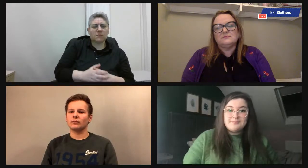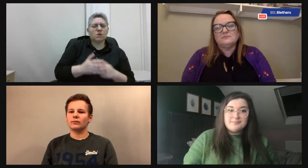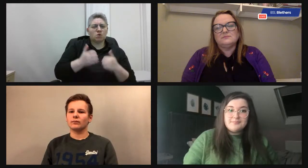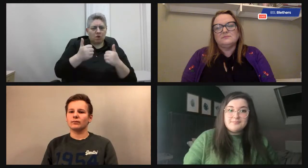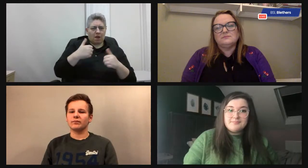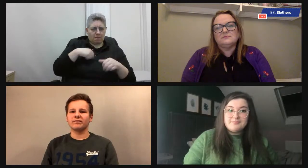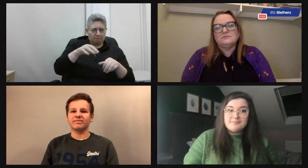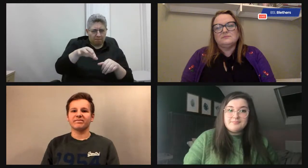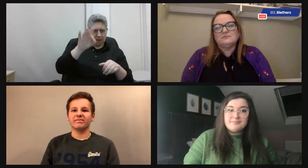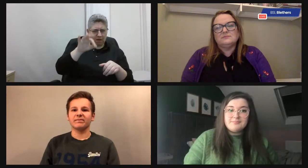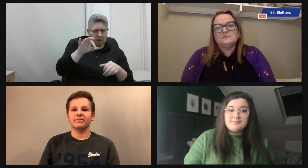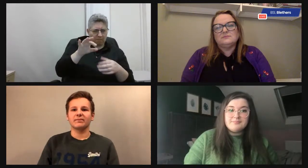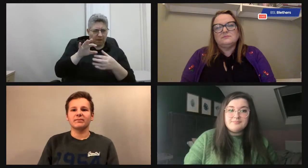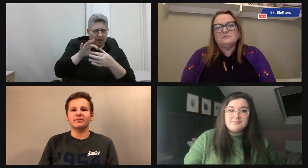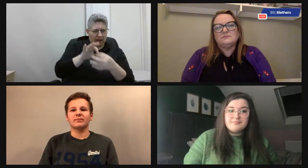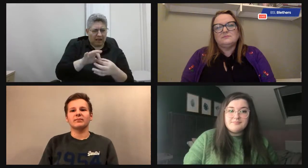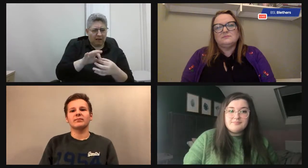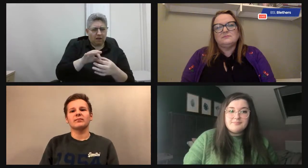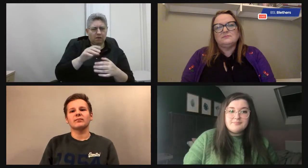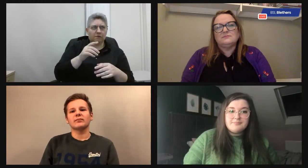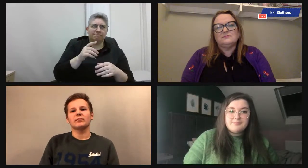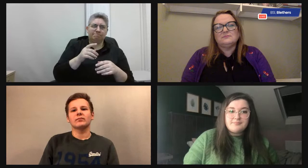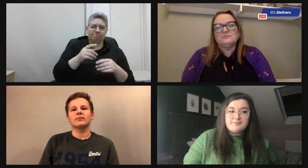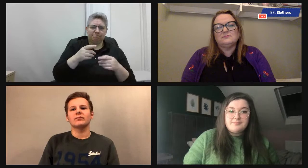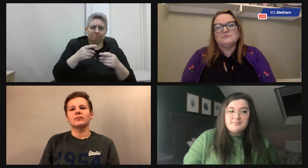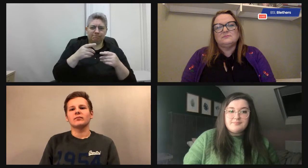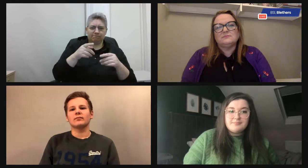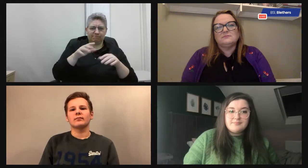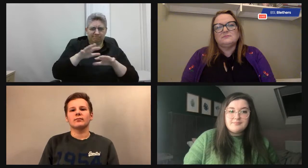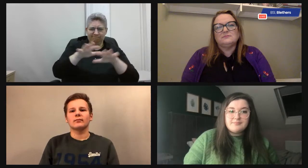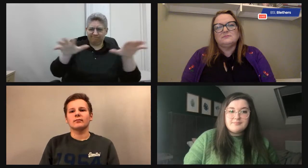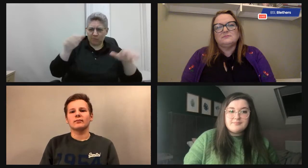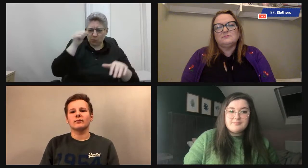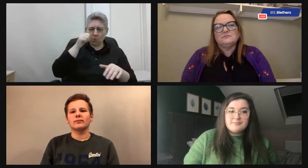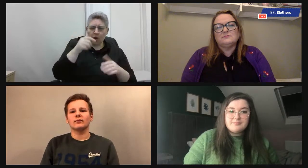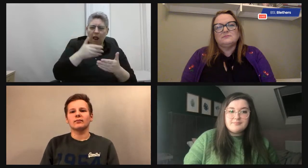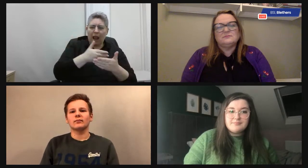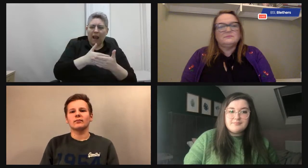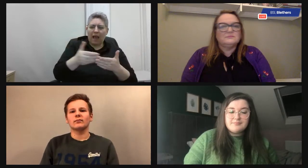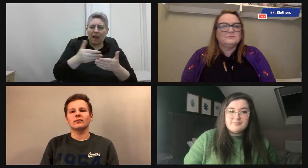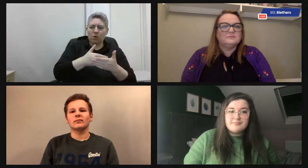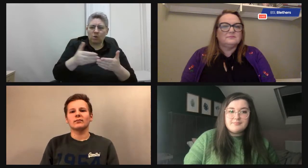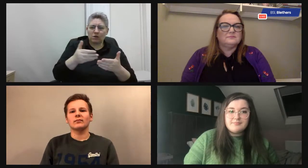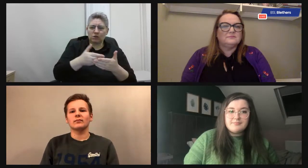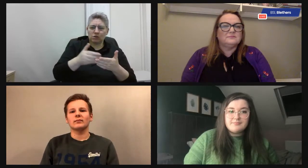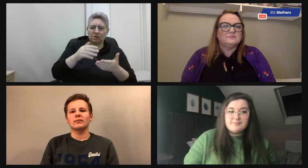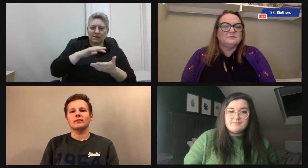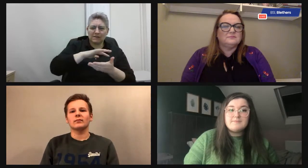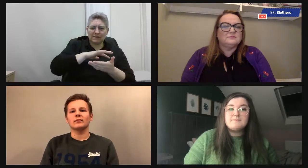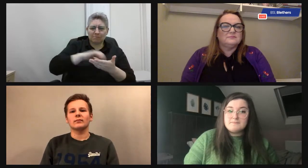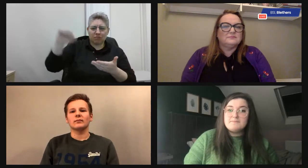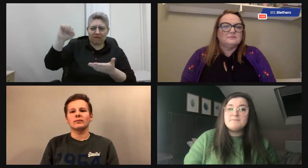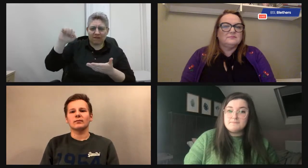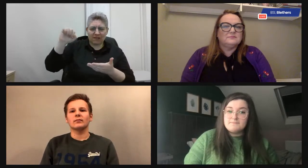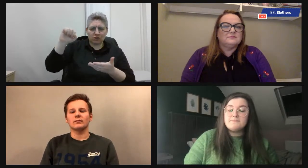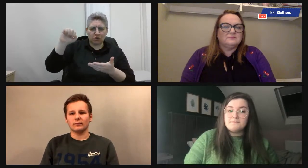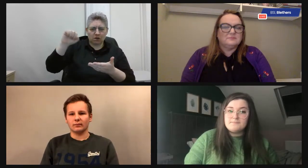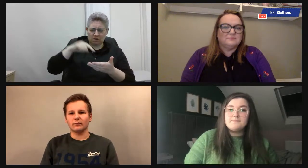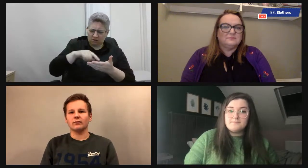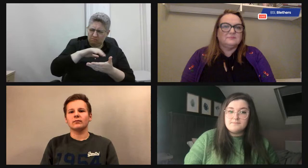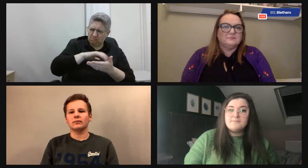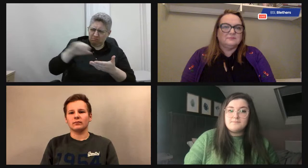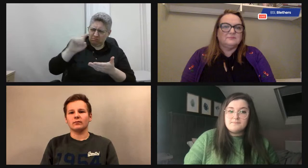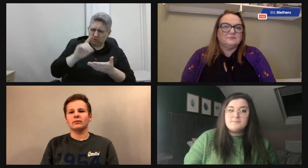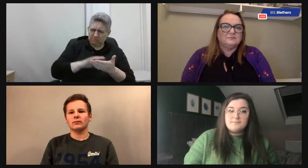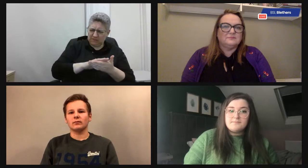makes the stress grow. And I think that's the same for all young deaf people. Okay, can I pick up on that? Because I think,